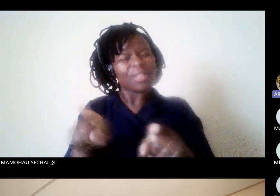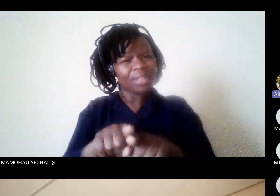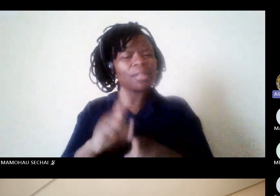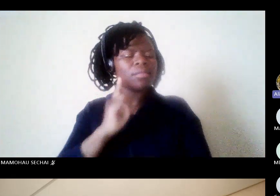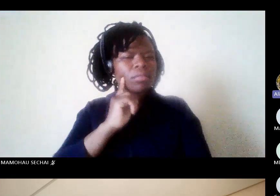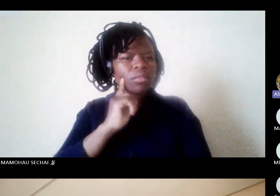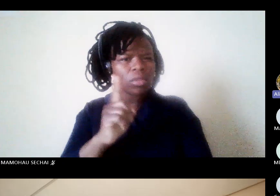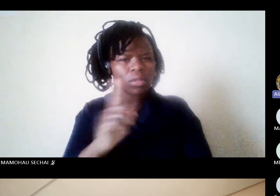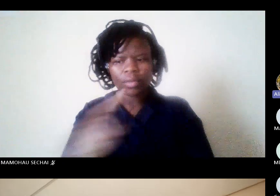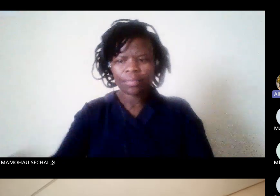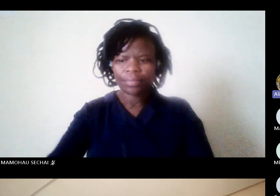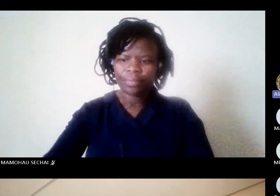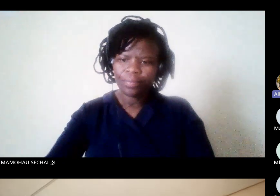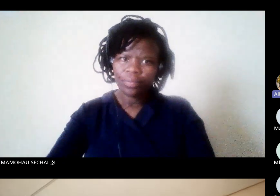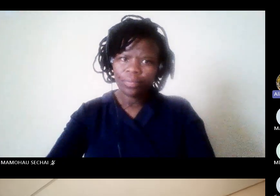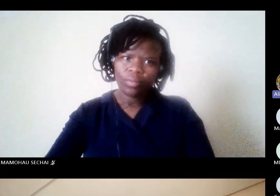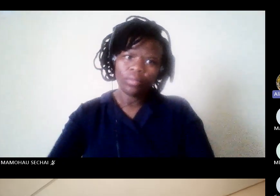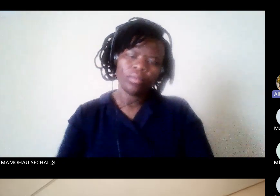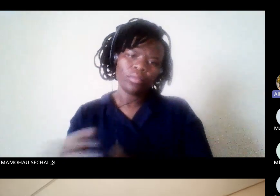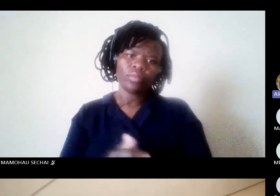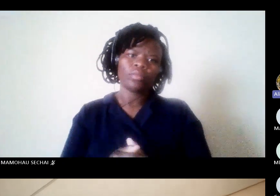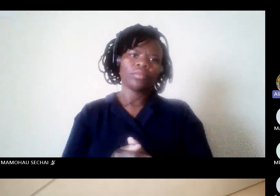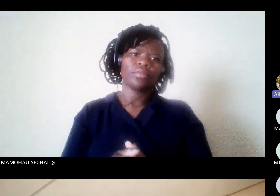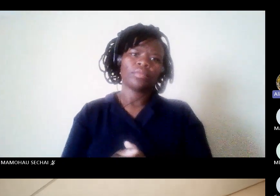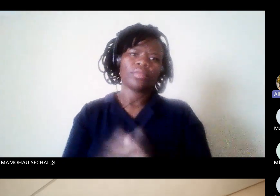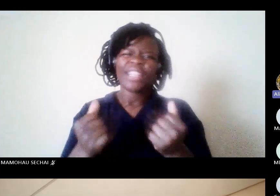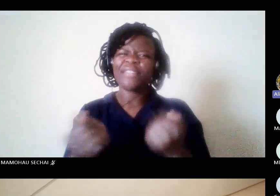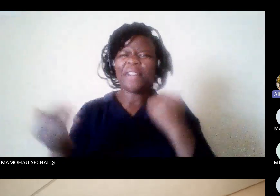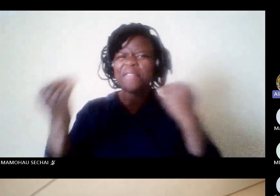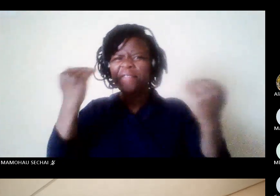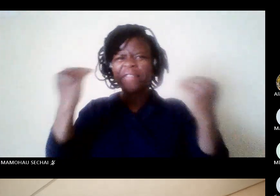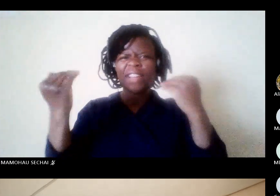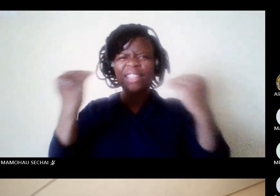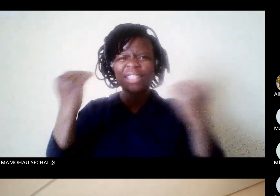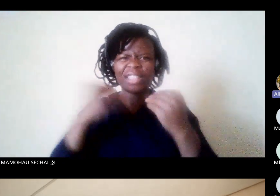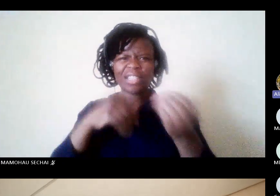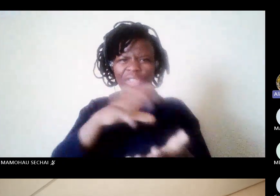as frustration, but then the boy is sort of like